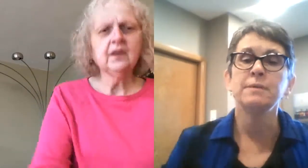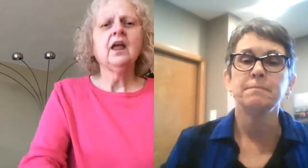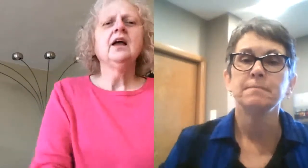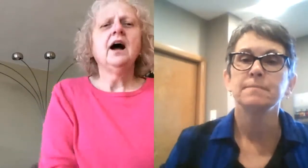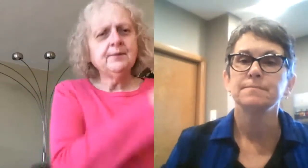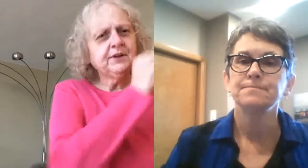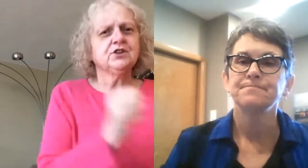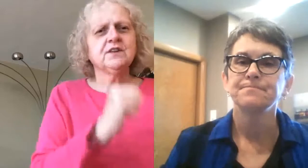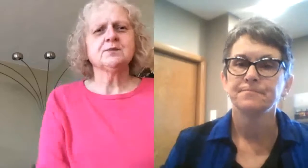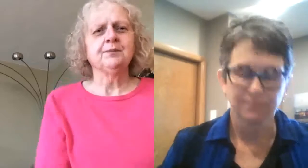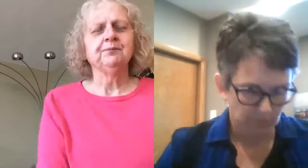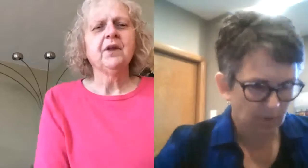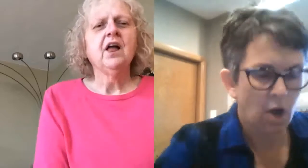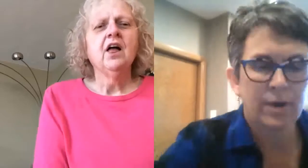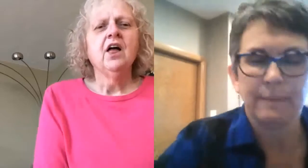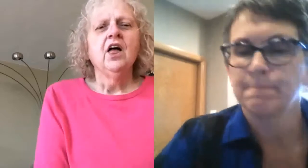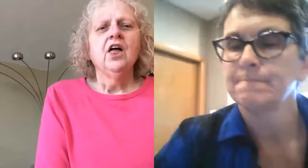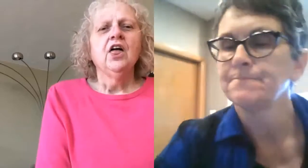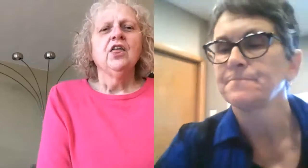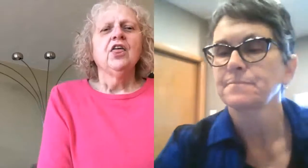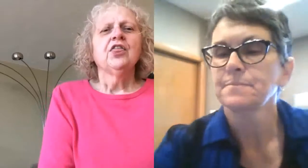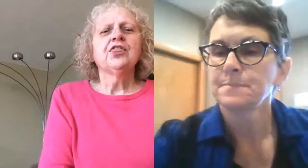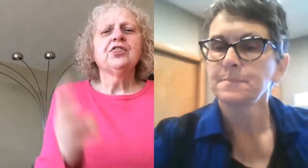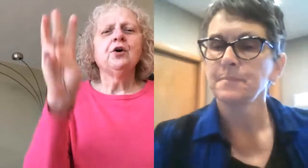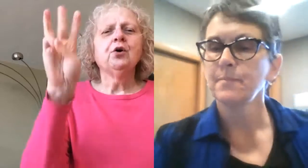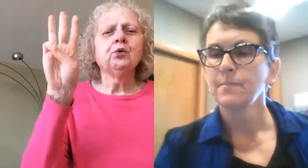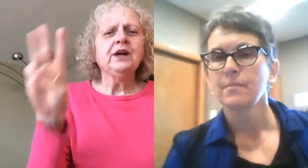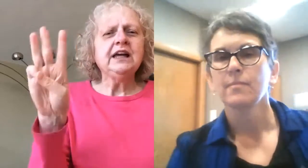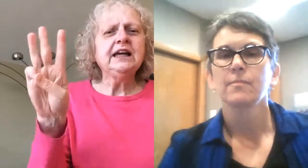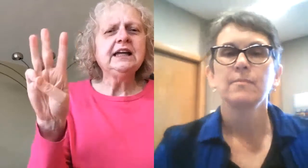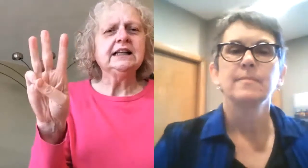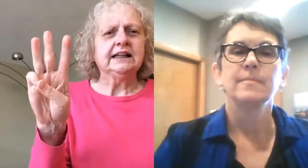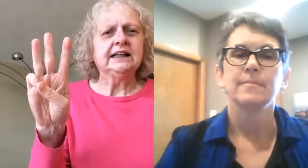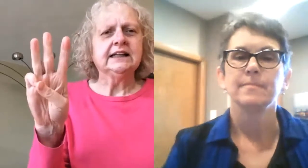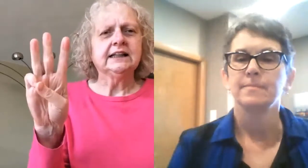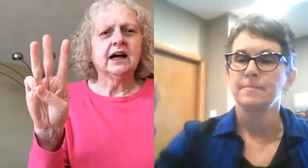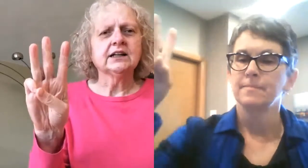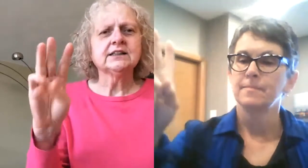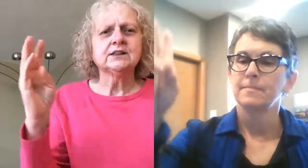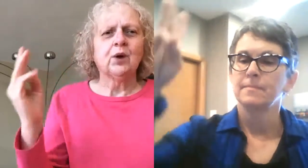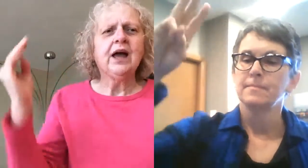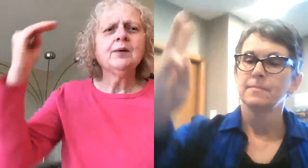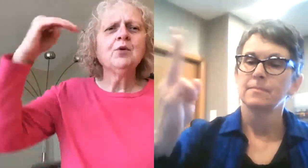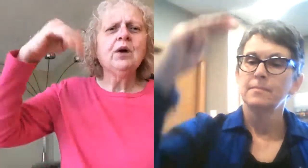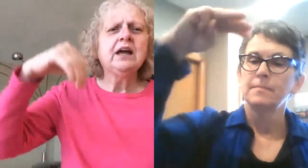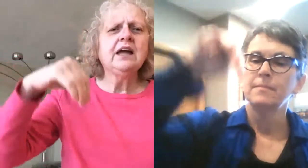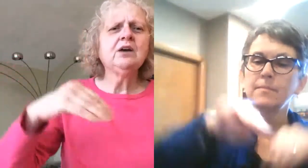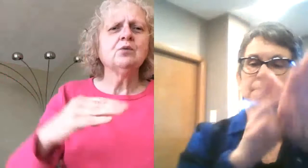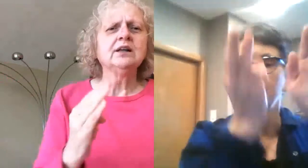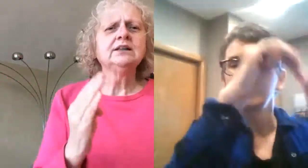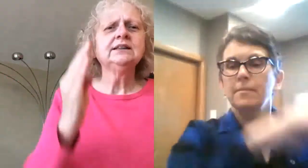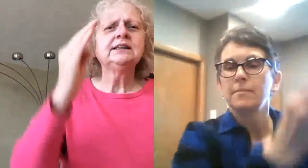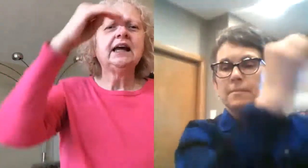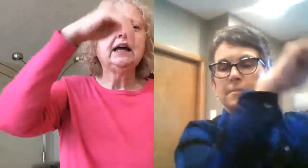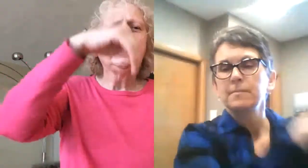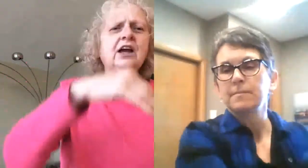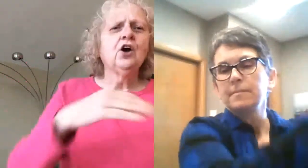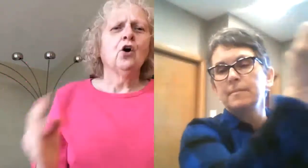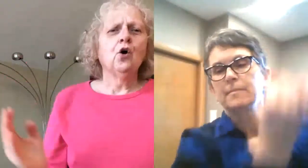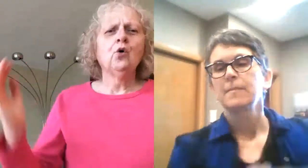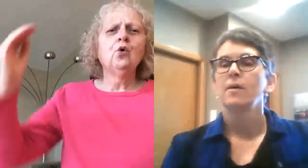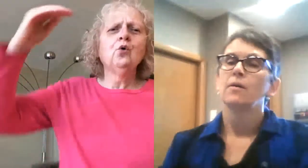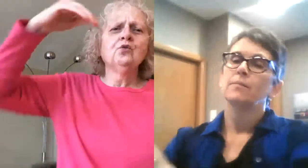you going to do it? I'm going to do this one. Okay. Three little ducks swam away one